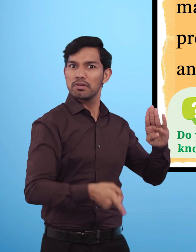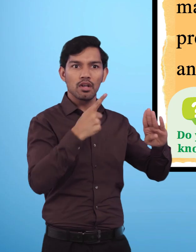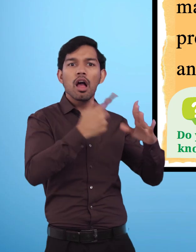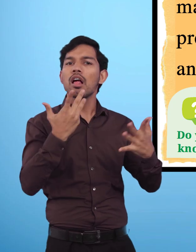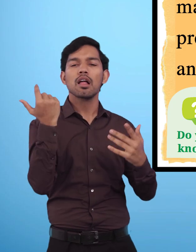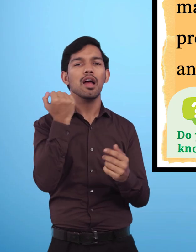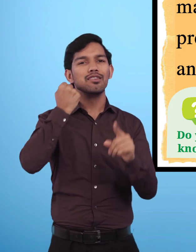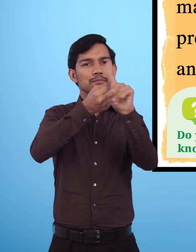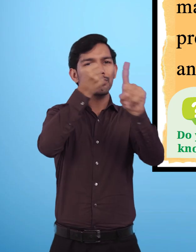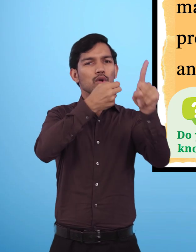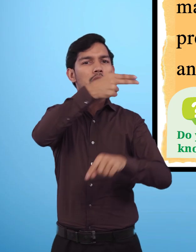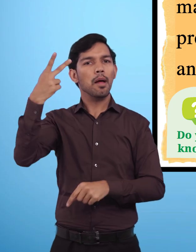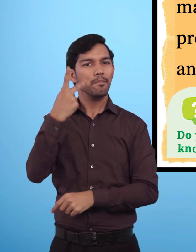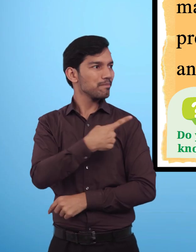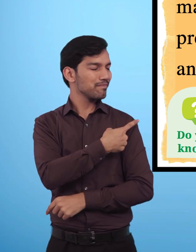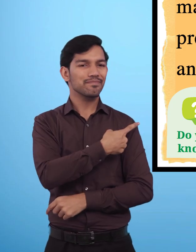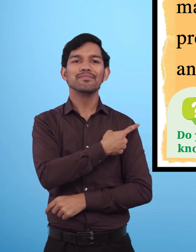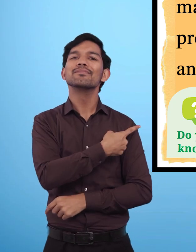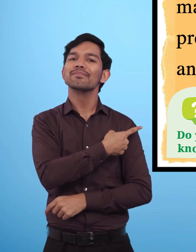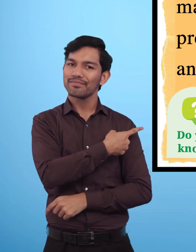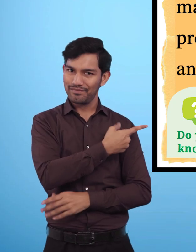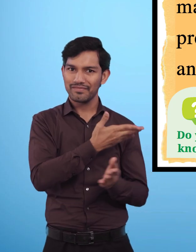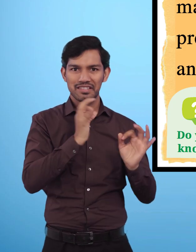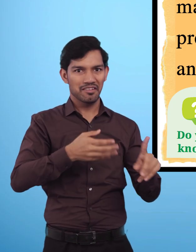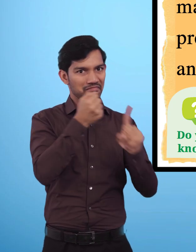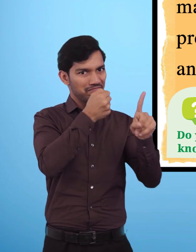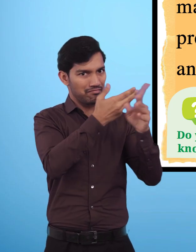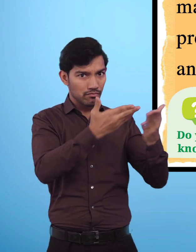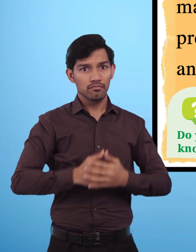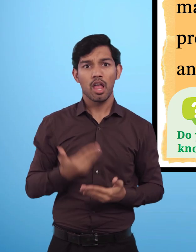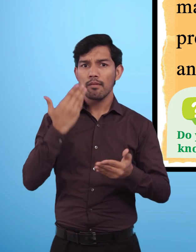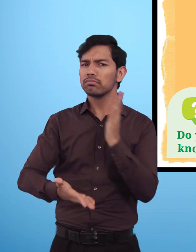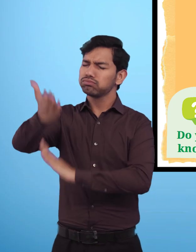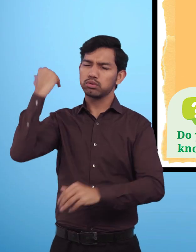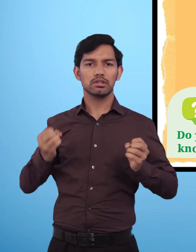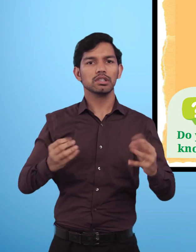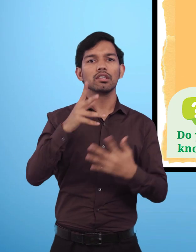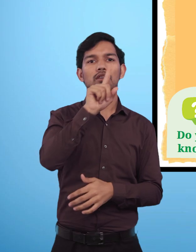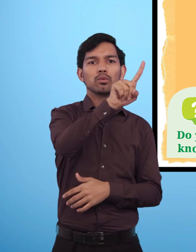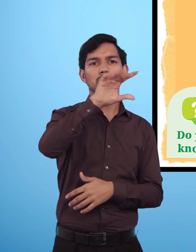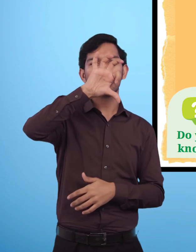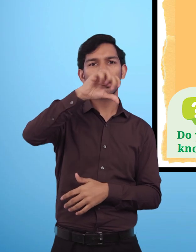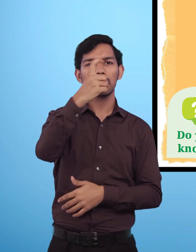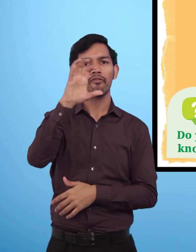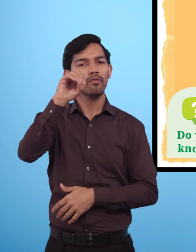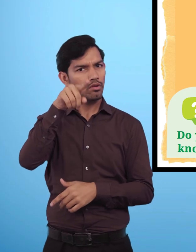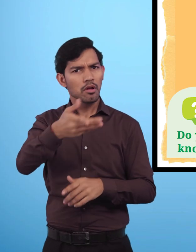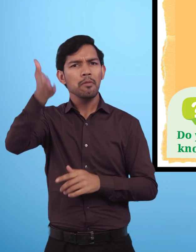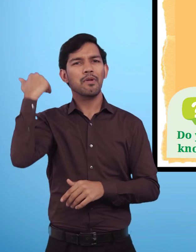forests. One such effort is the famous Chipko movement. It started in the early